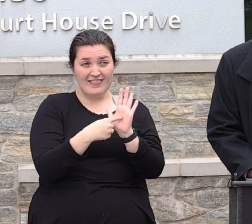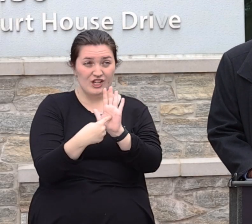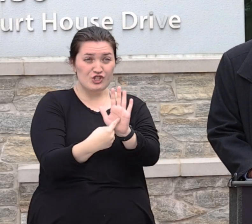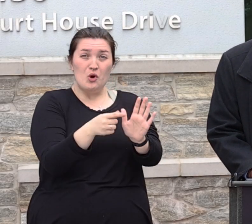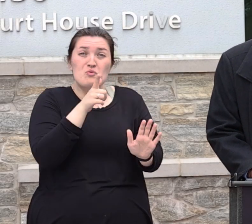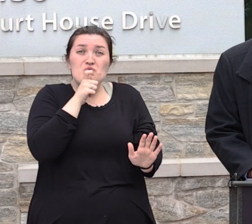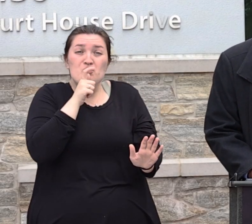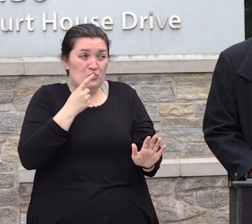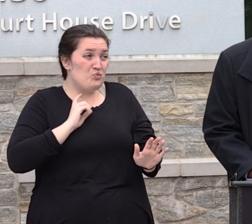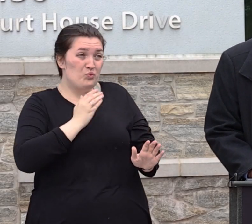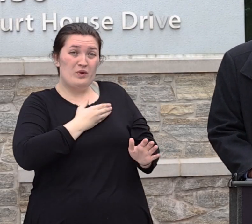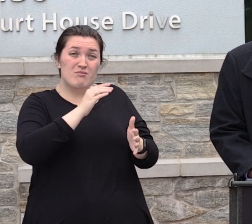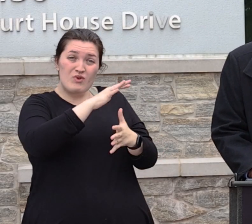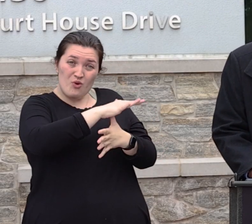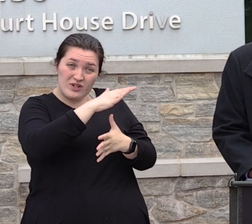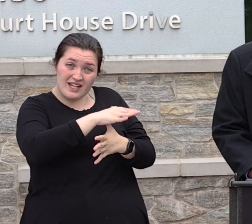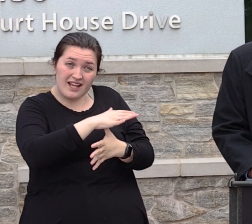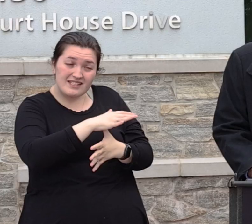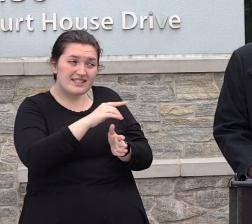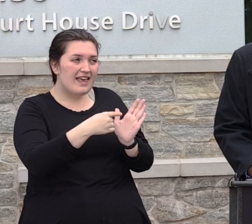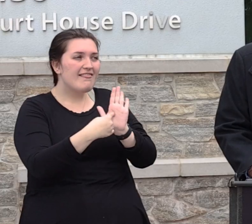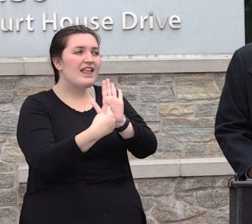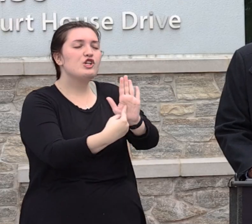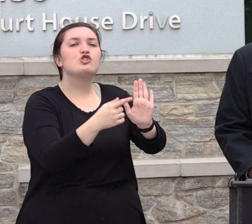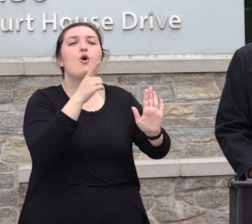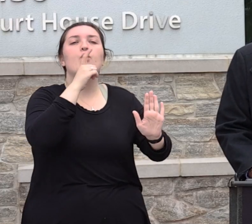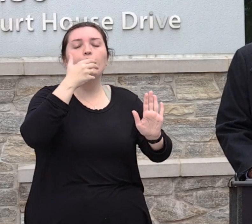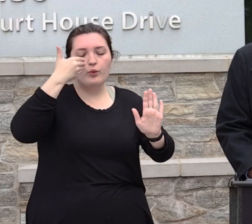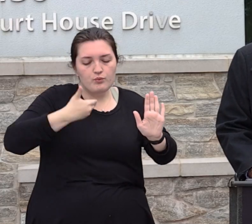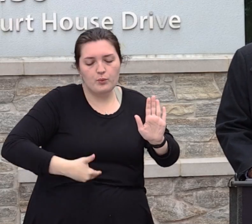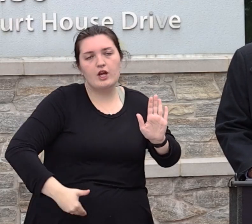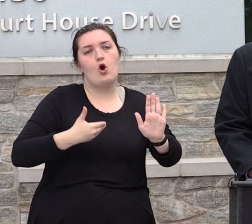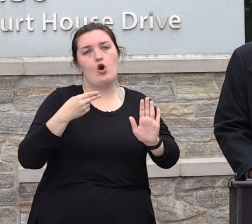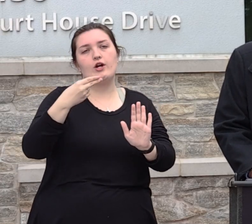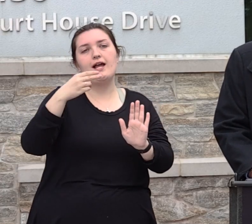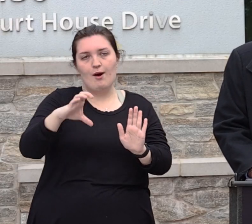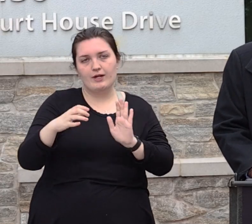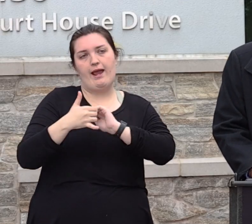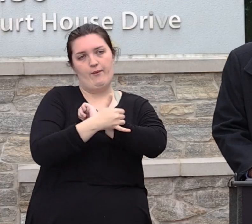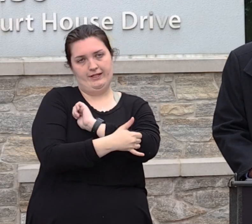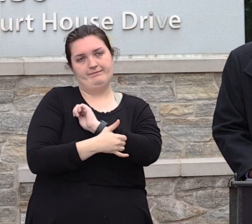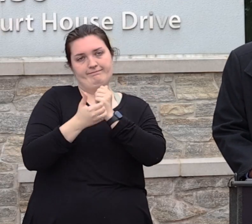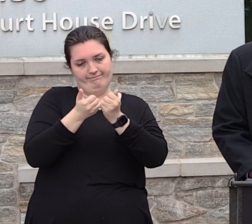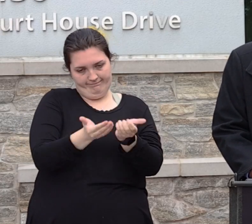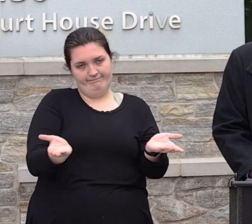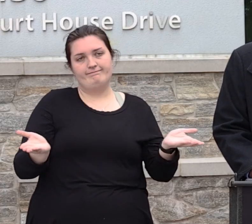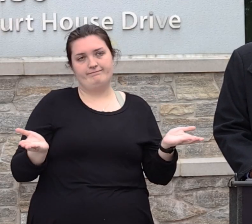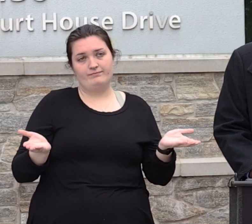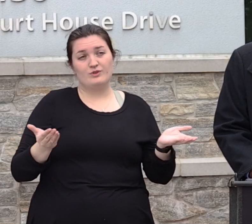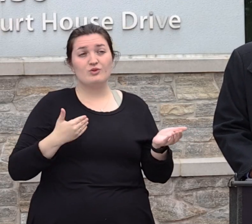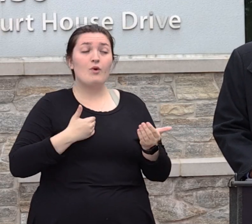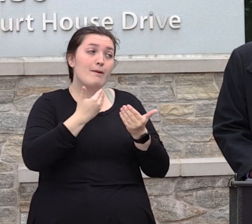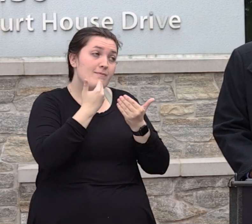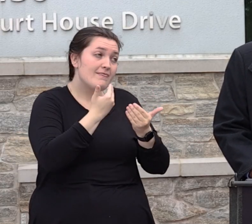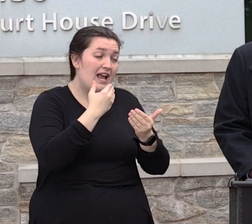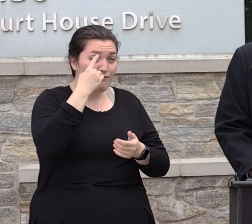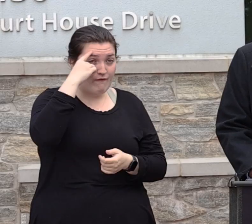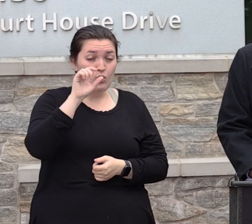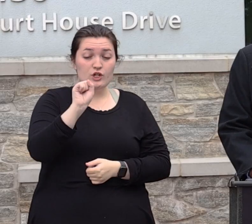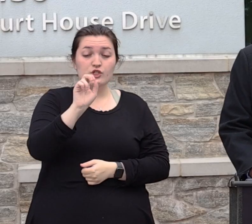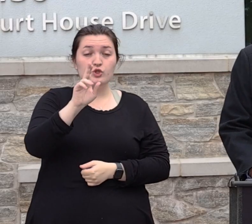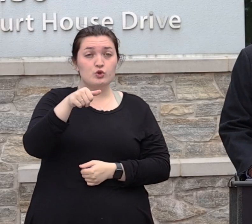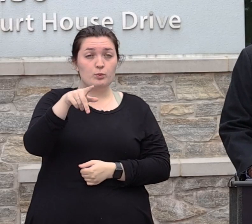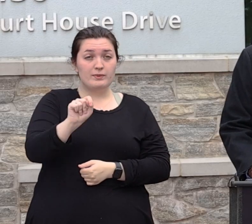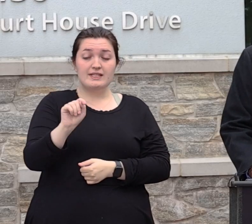we are as a county. I'm deeply grateful for the thoughtful leadership of Superintendent Barnes, Chair